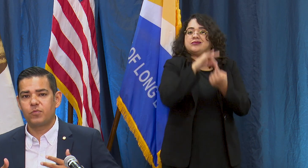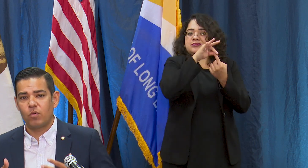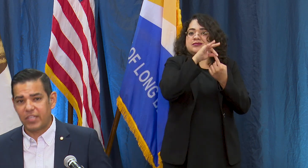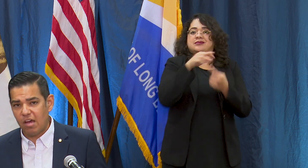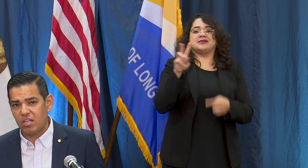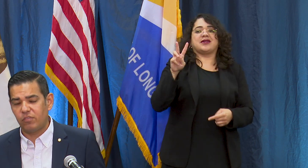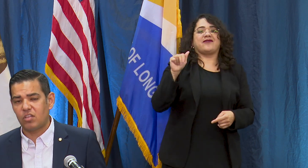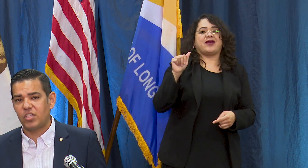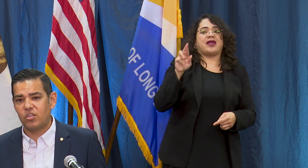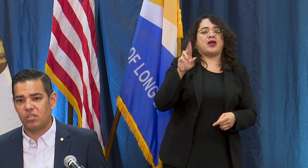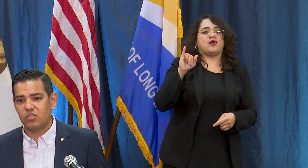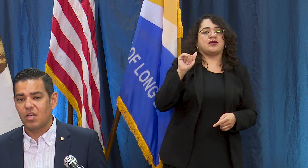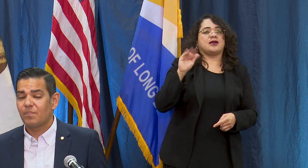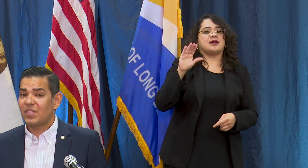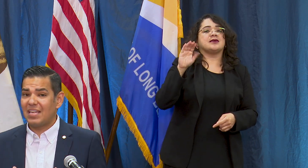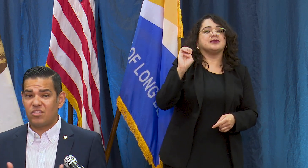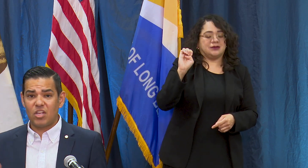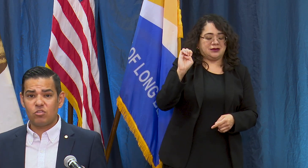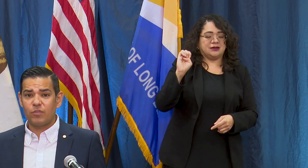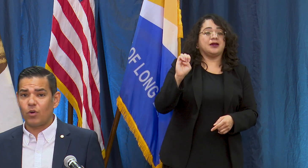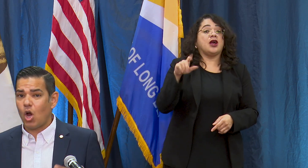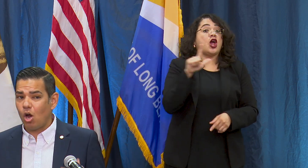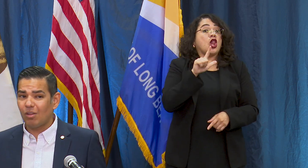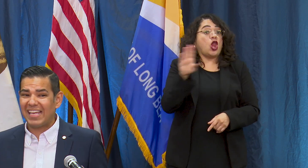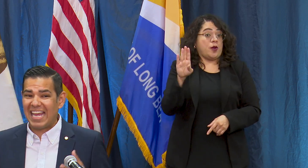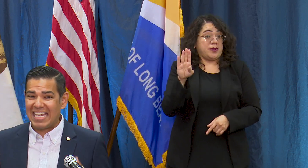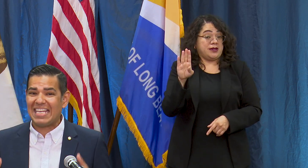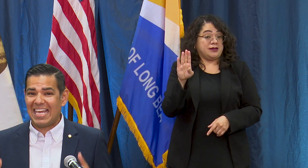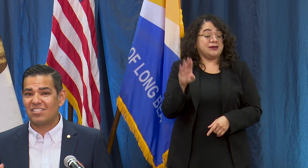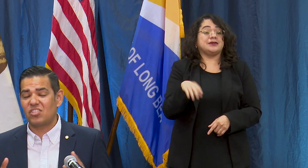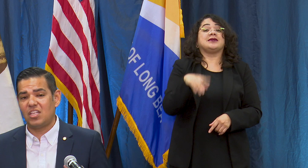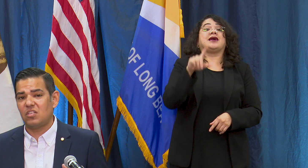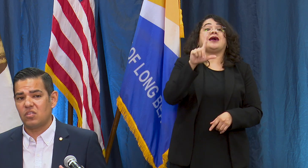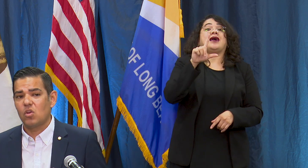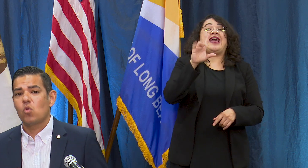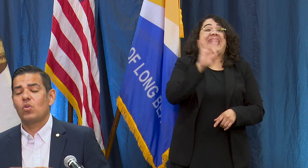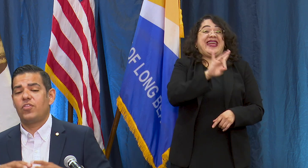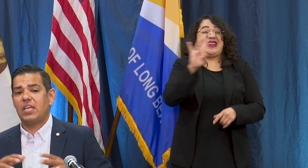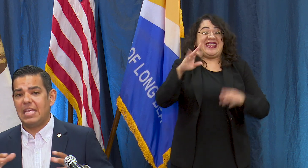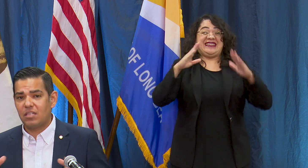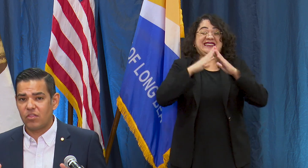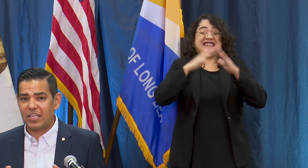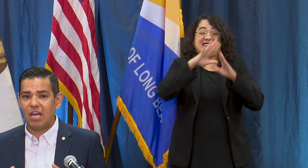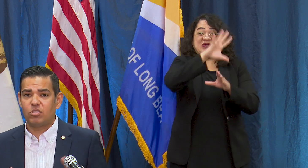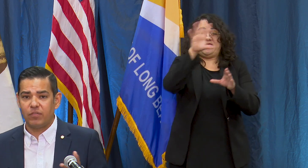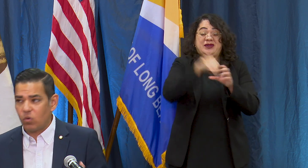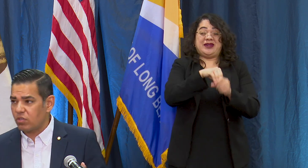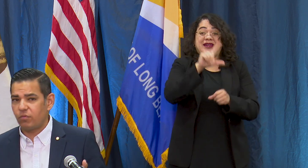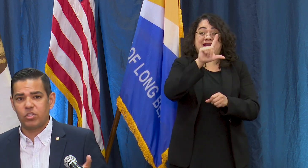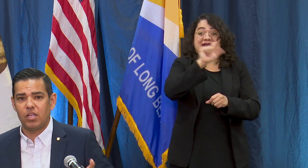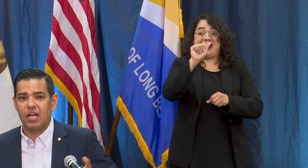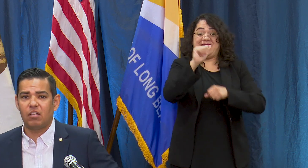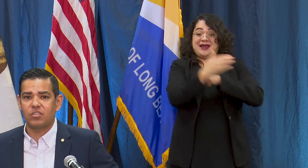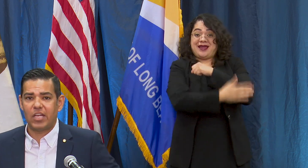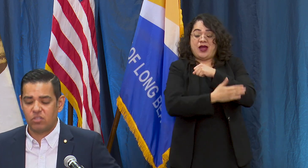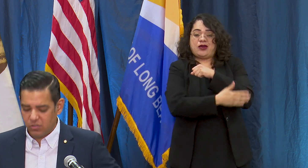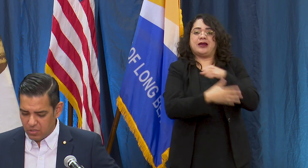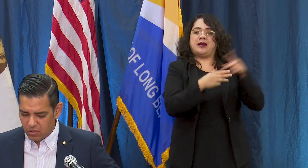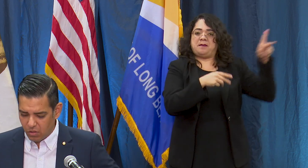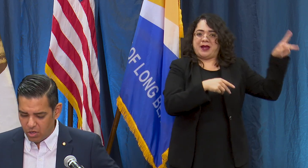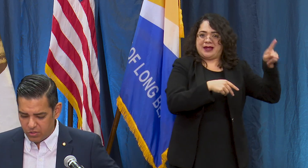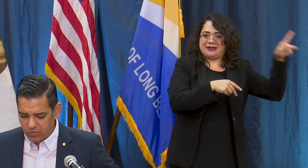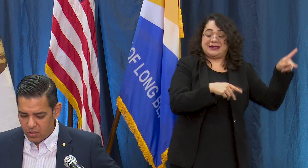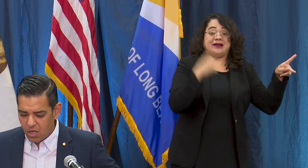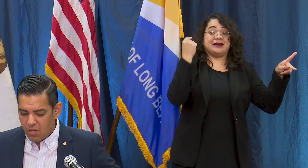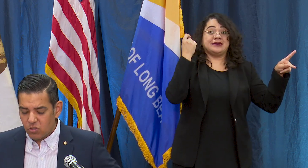but also for the county of Los Angeles, and essentially for all 88 cities within the county, of course, of which Los Angeles